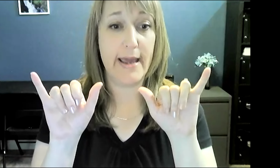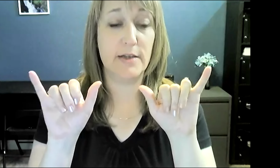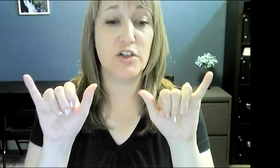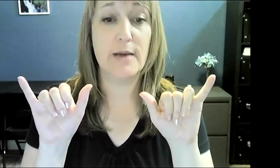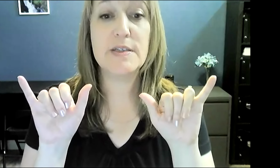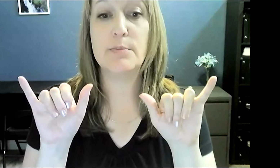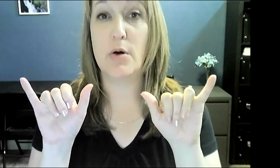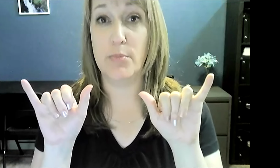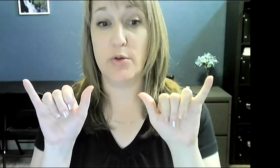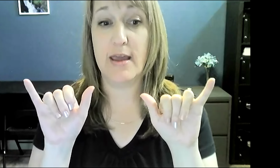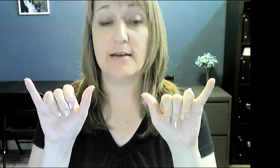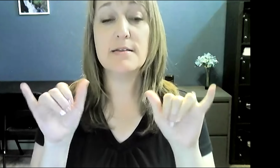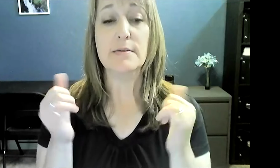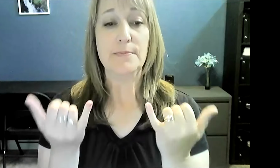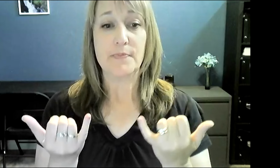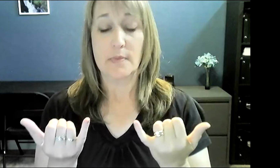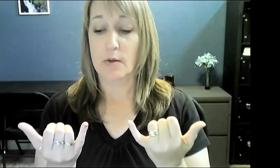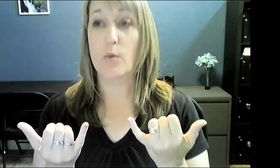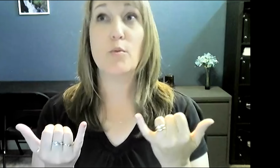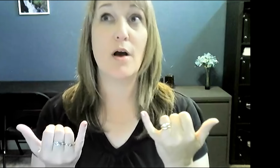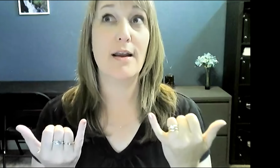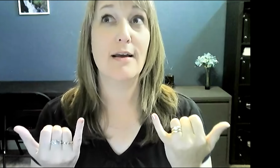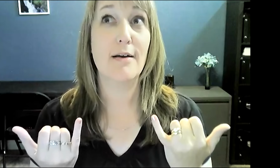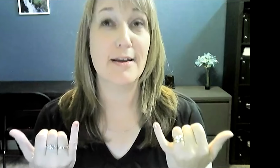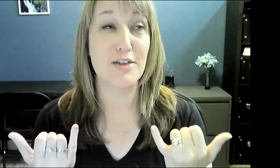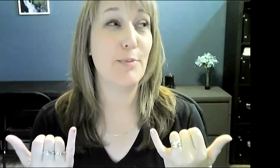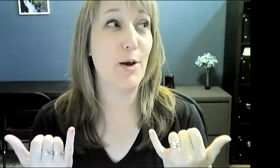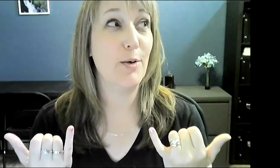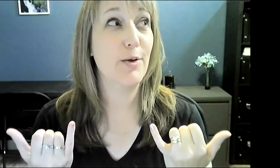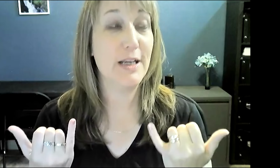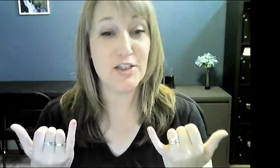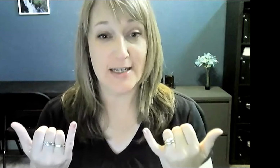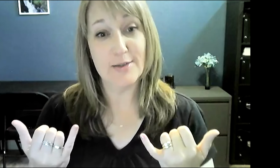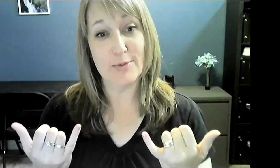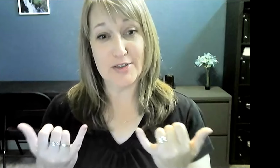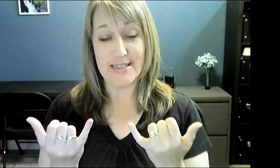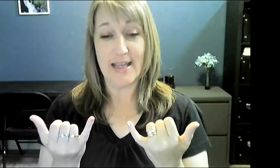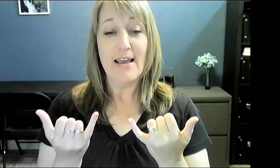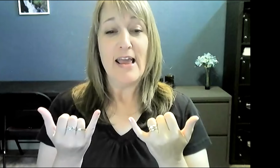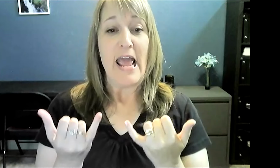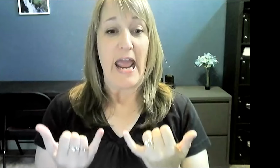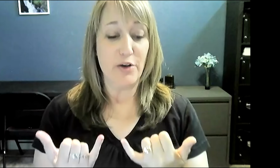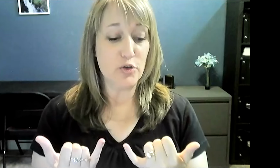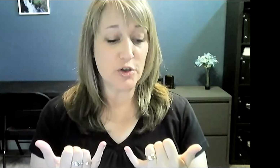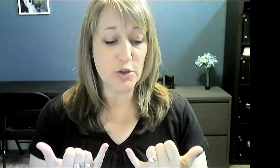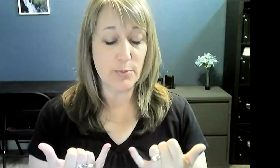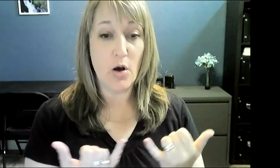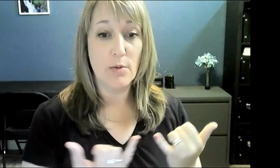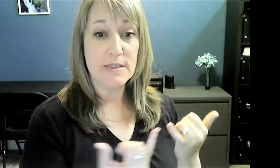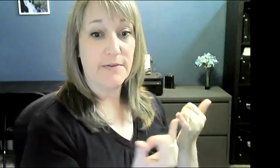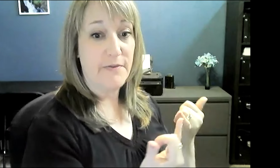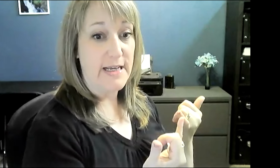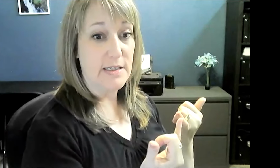hand shapes on both hands, one Y hand shape on each hand, I should say, and you turn your palms to face